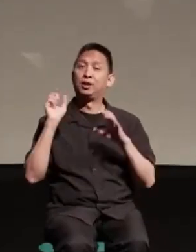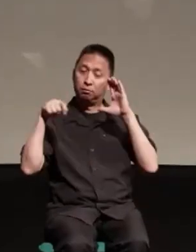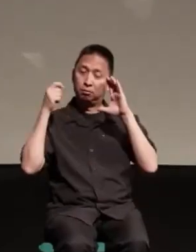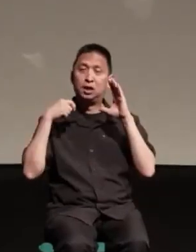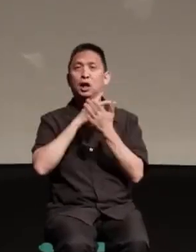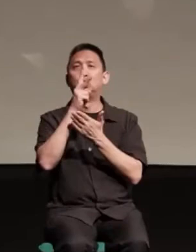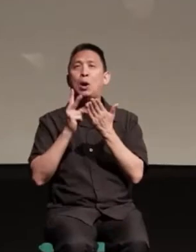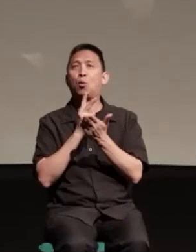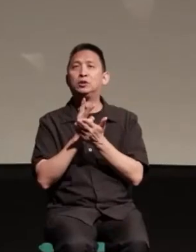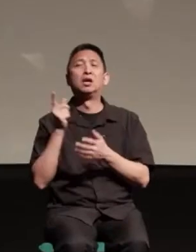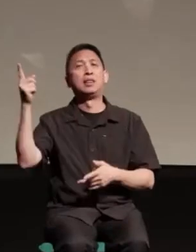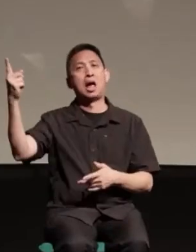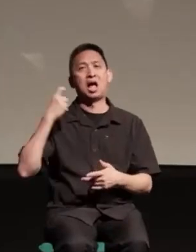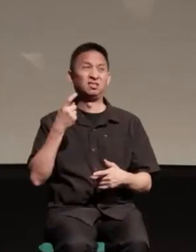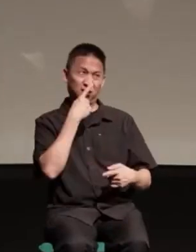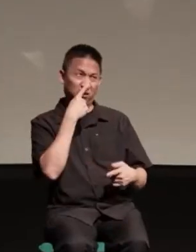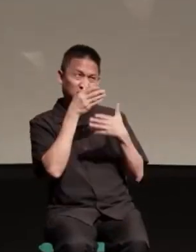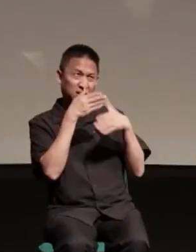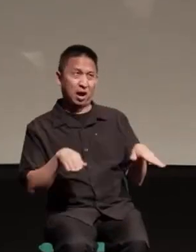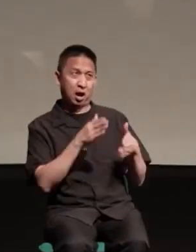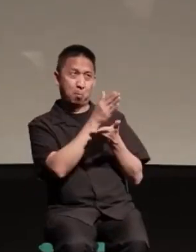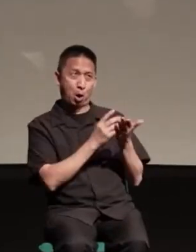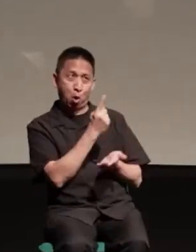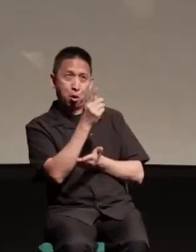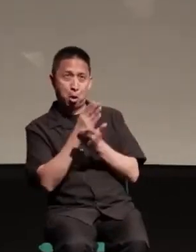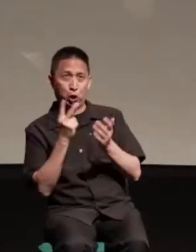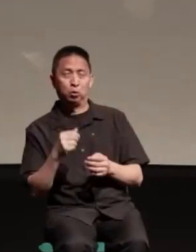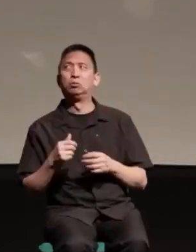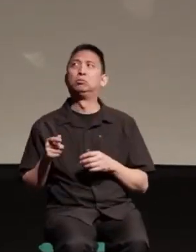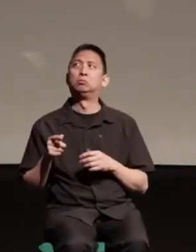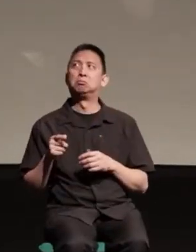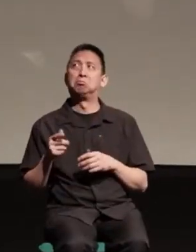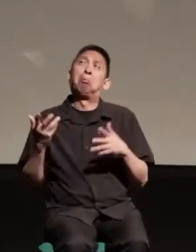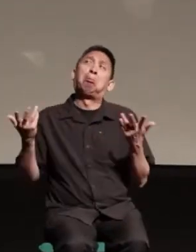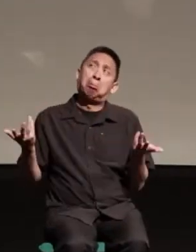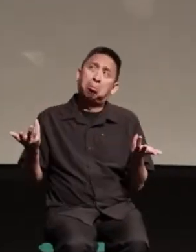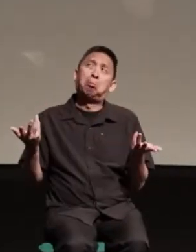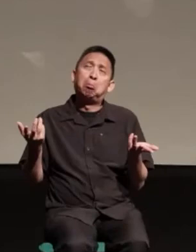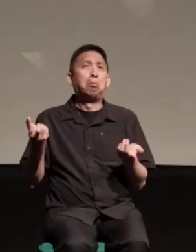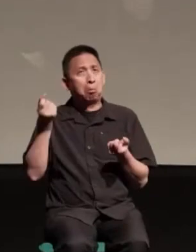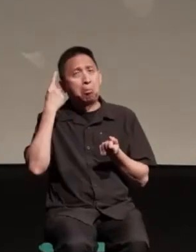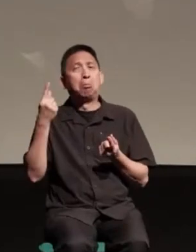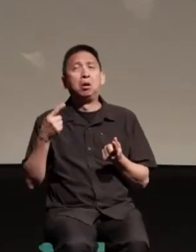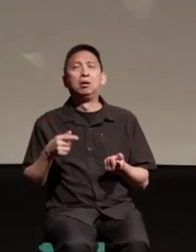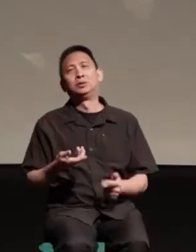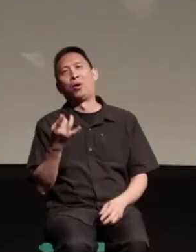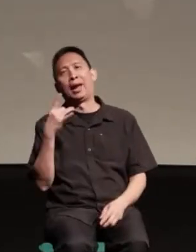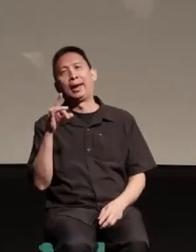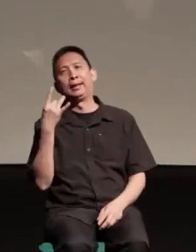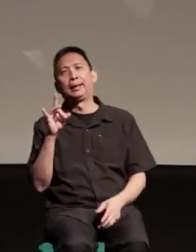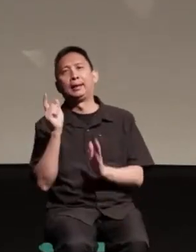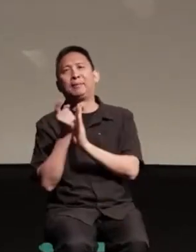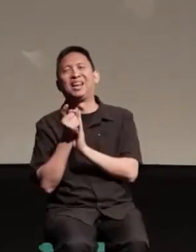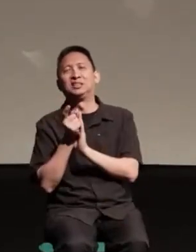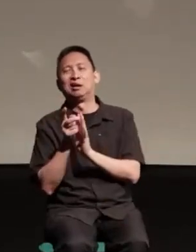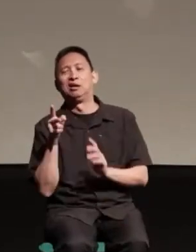they asked us to split it into 2 parts, which made sense. So I had to cut out 18 minutes of the whole film